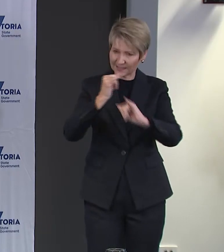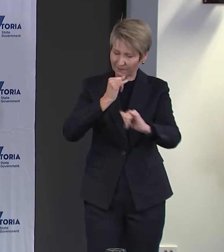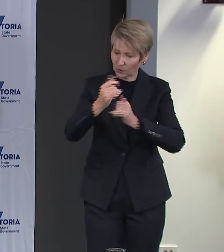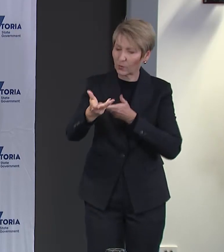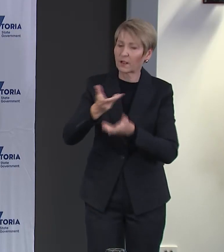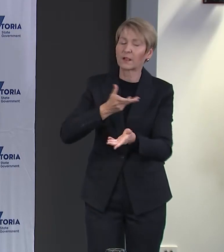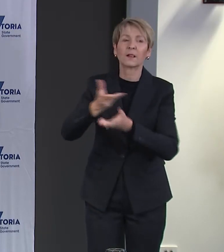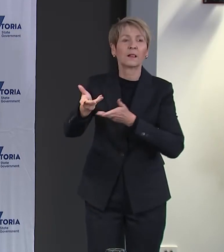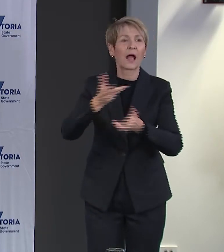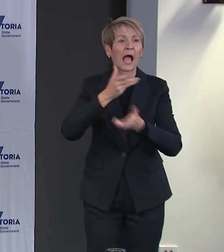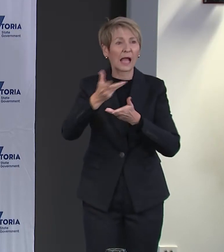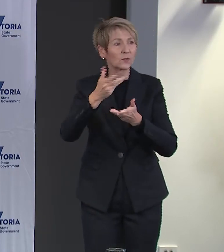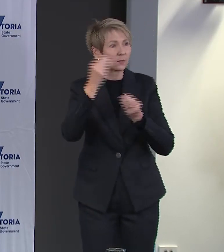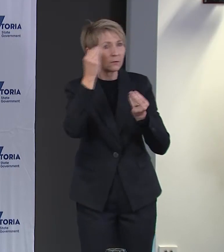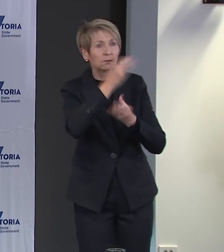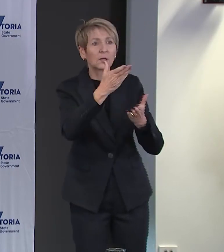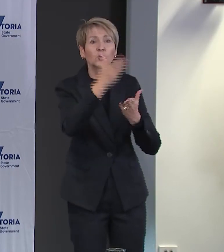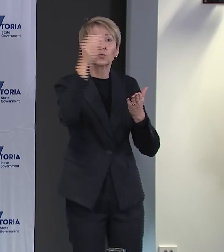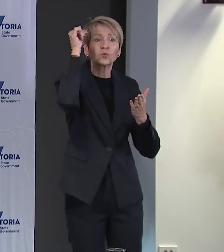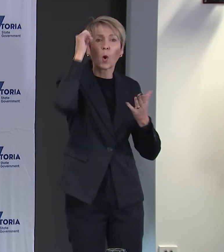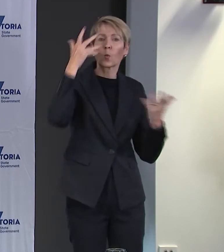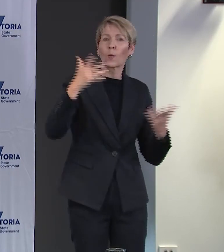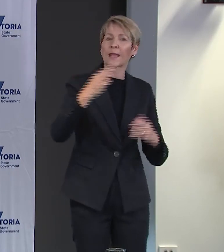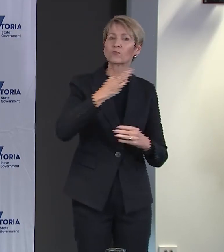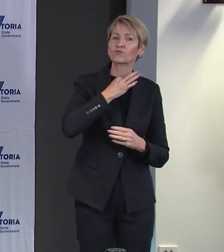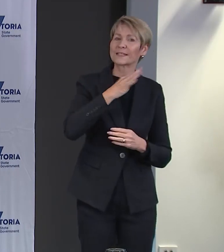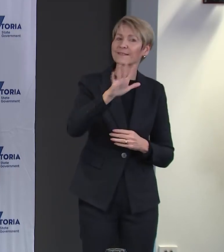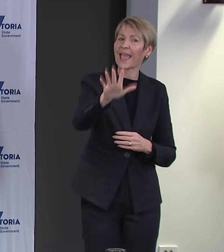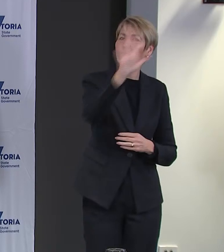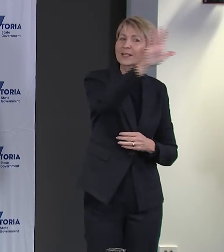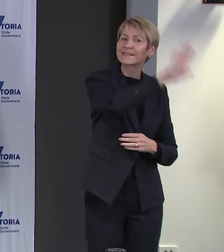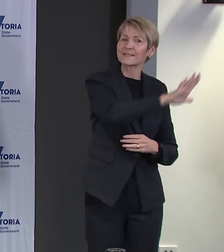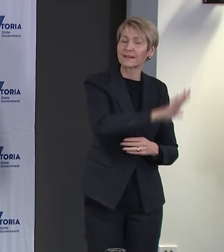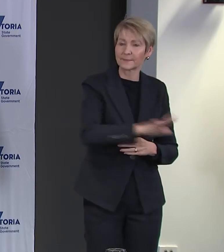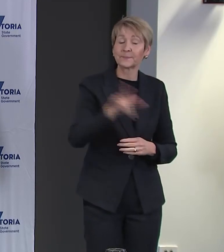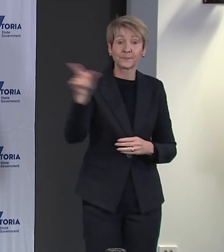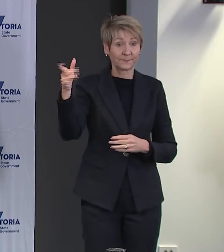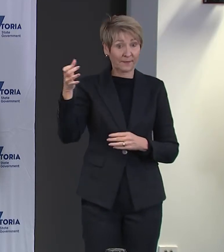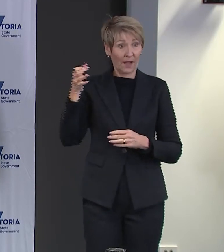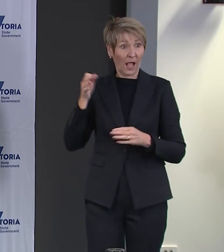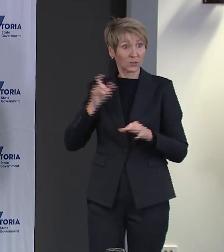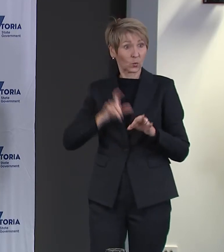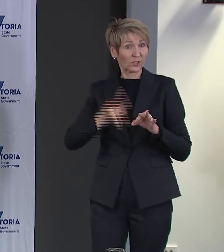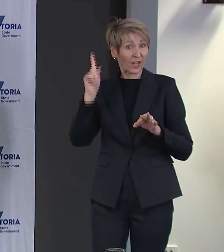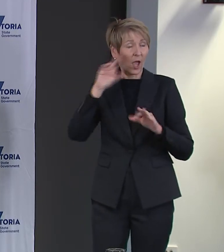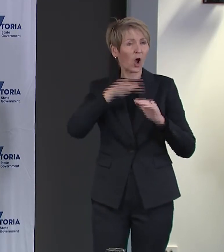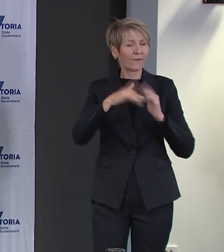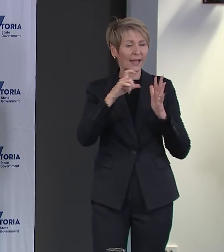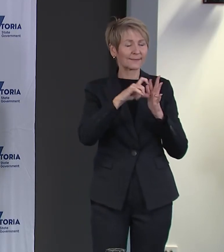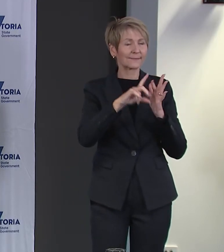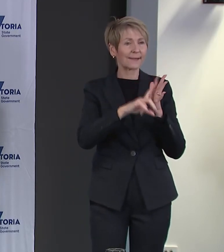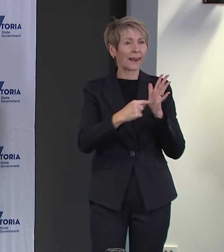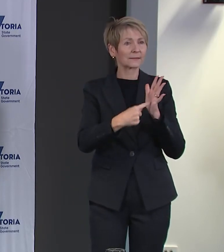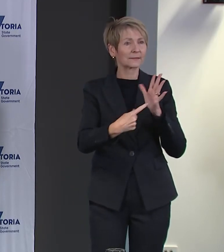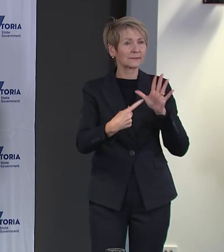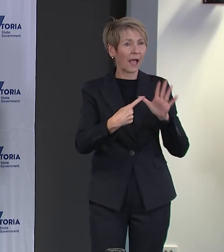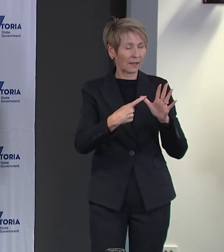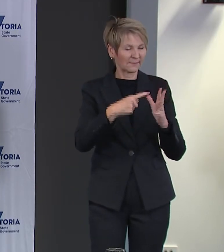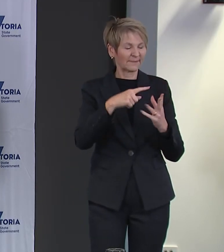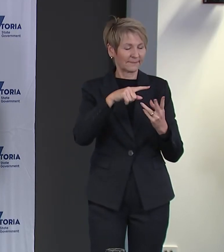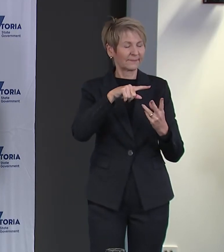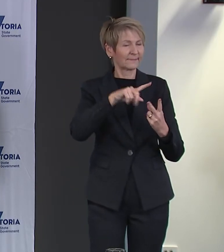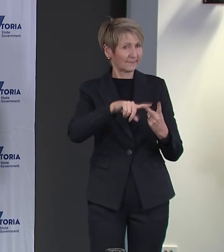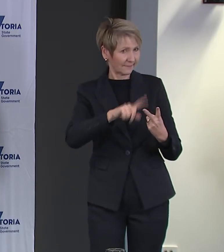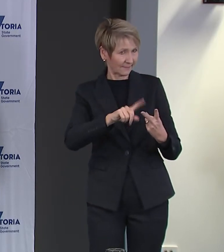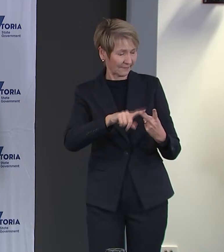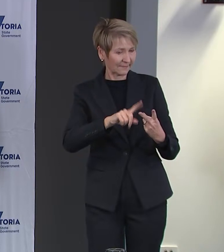as we go along. Sorry, you go. Keep going. That's it. So the Delta cases, I just wanted to ask about exposure sites that were listed yesterday. Yeah. So